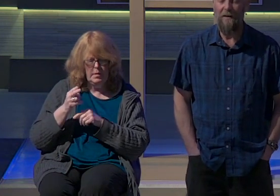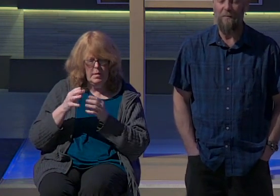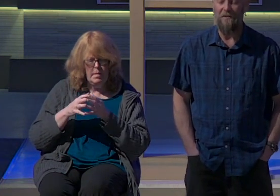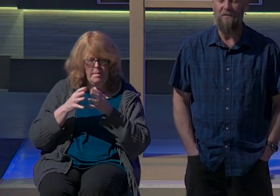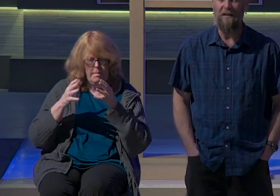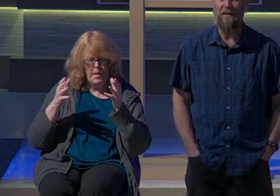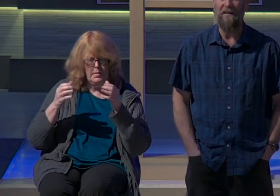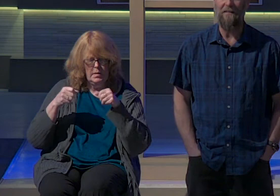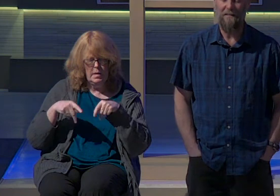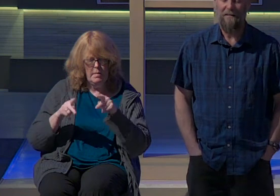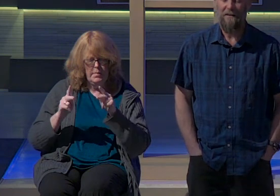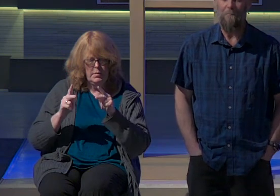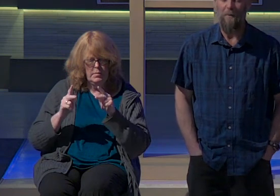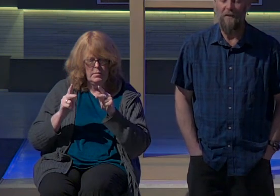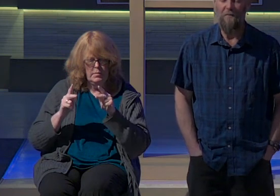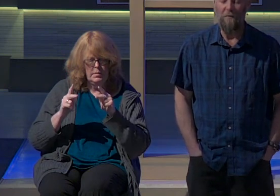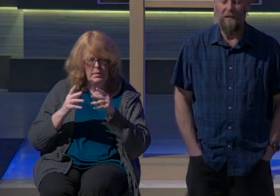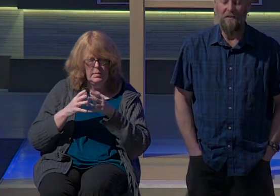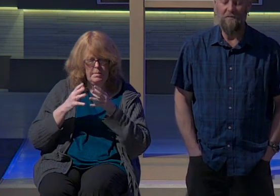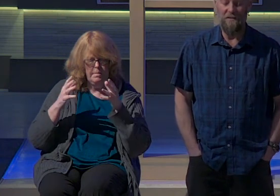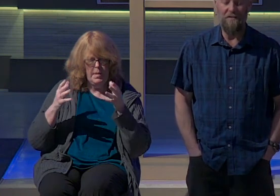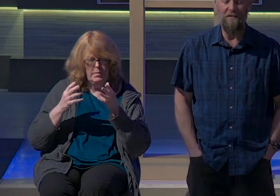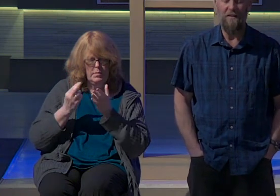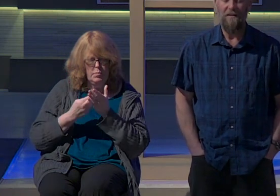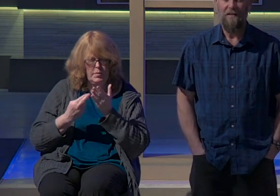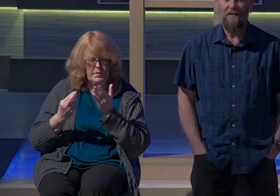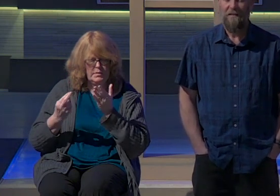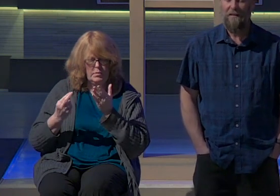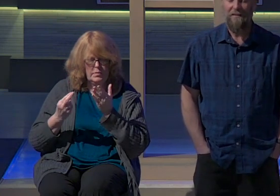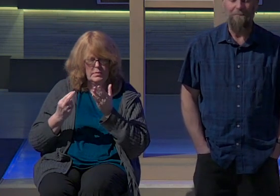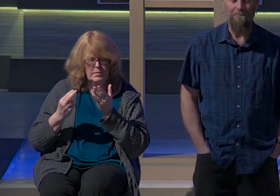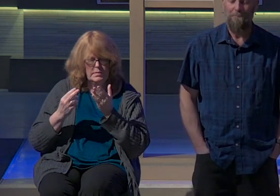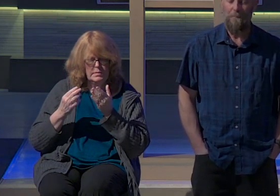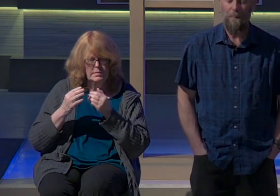abundant opportunity, abundant resources,